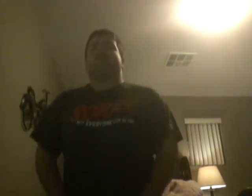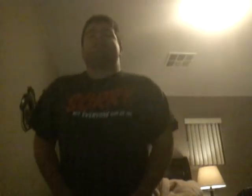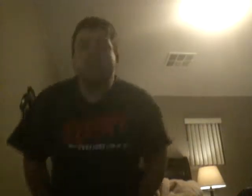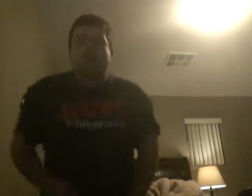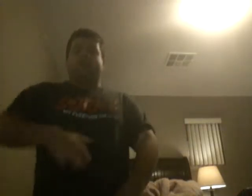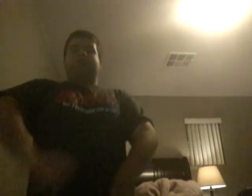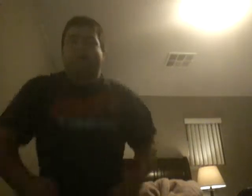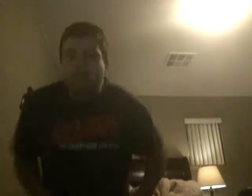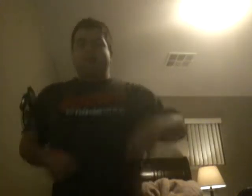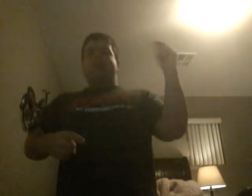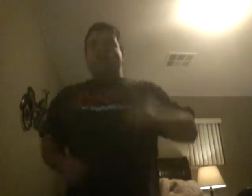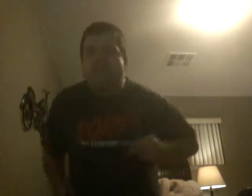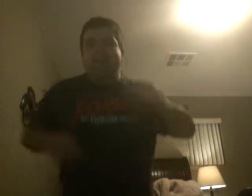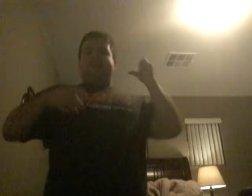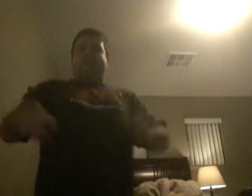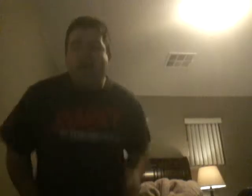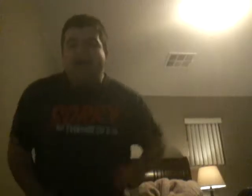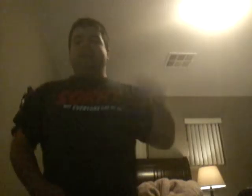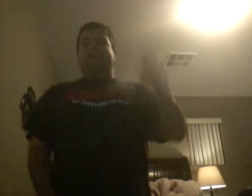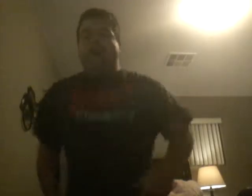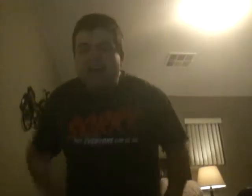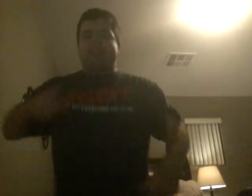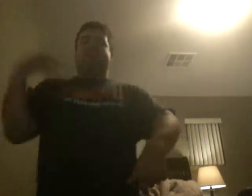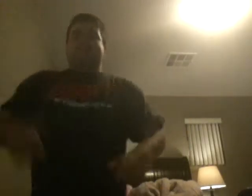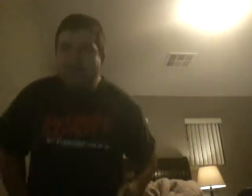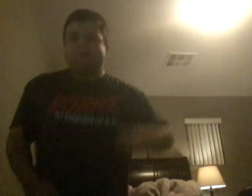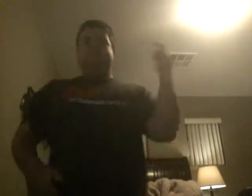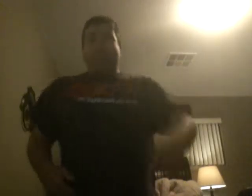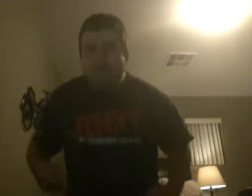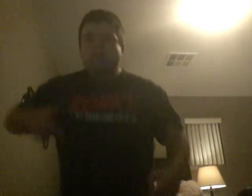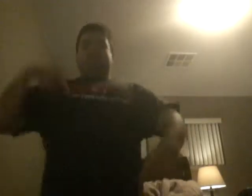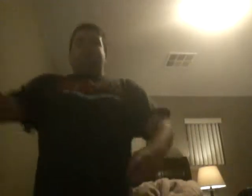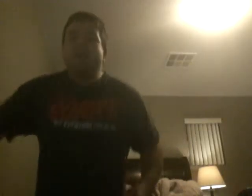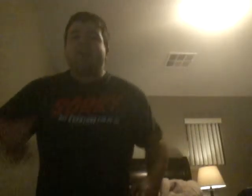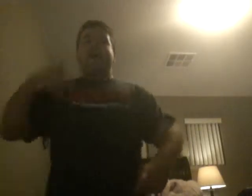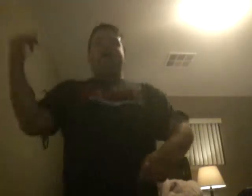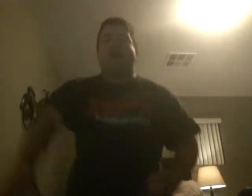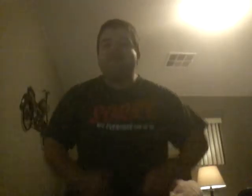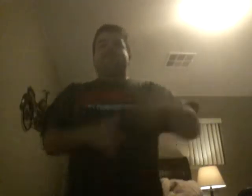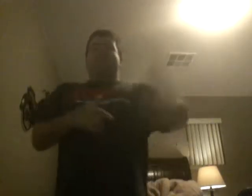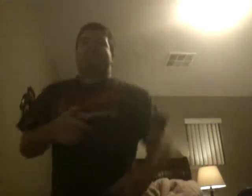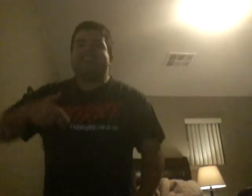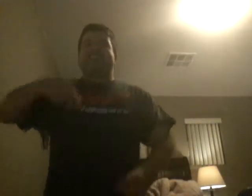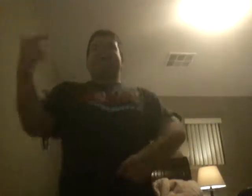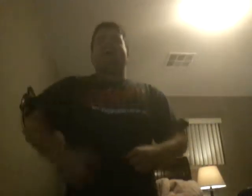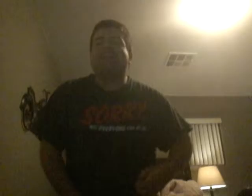things. Where's your motion when the nanny? I done it. Heard of. Closing the